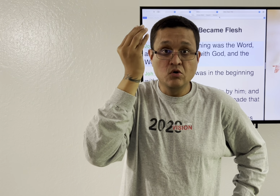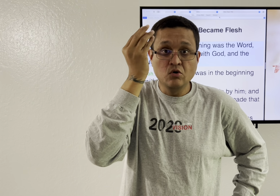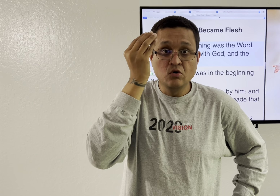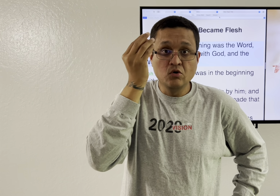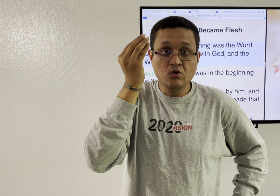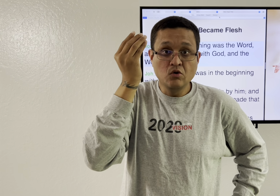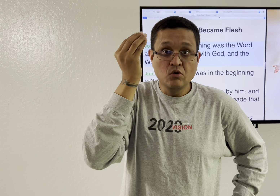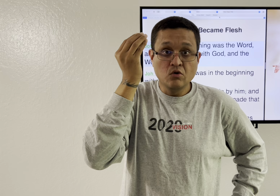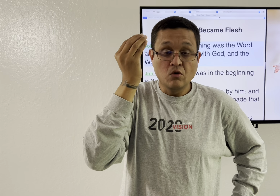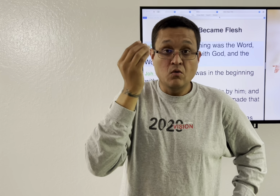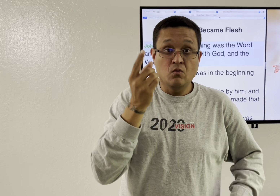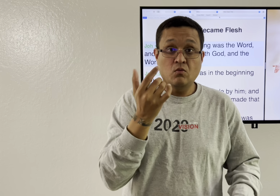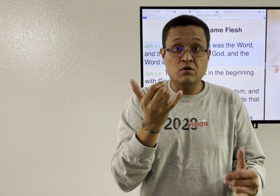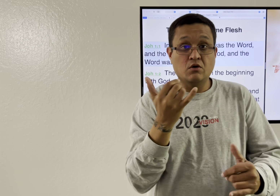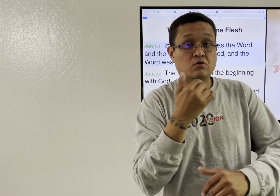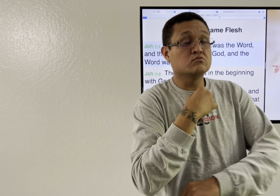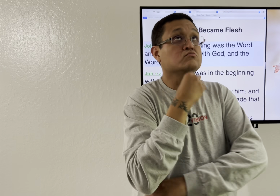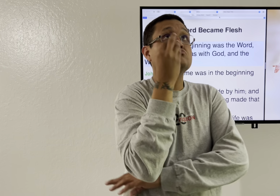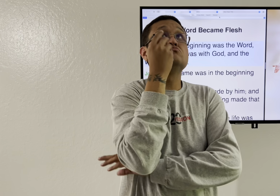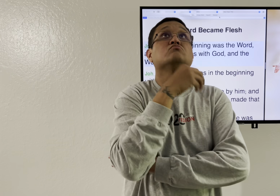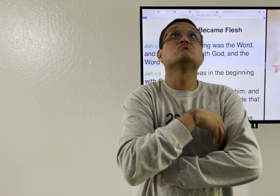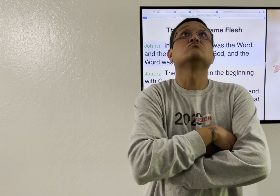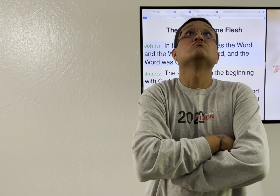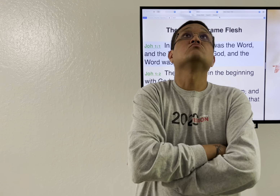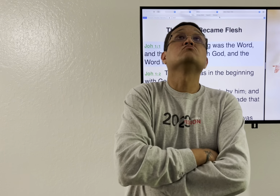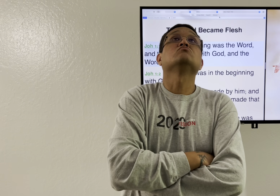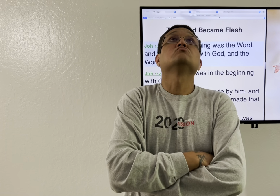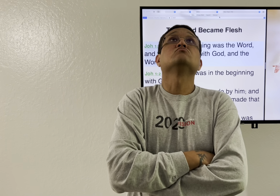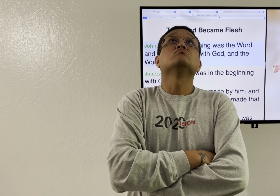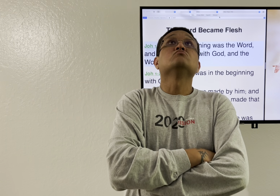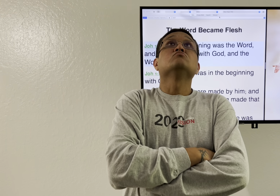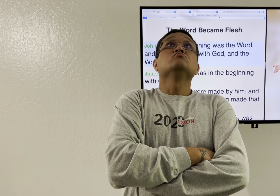But remember, word is a thought.